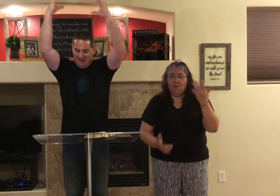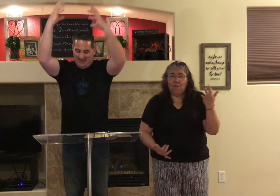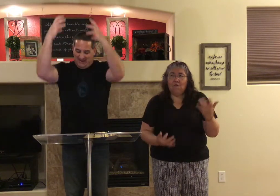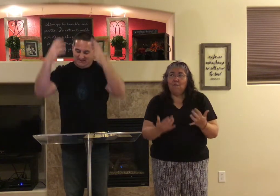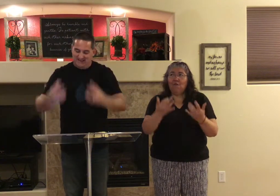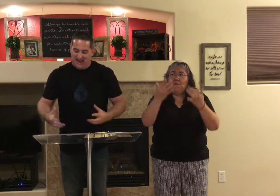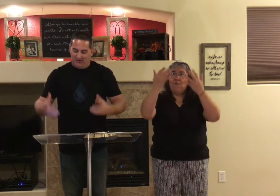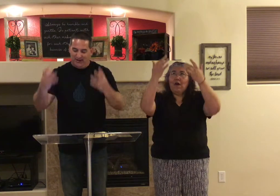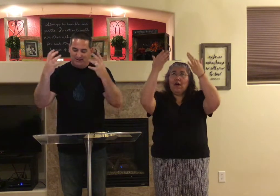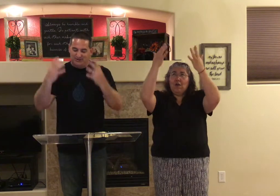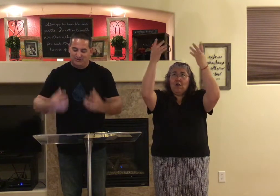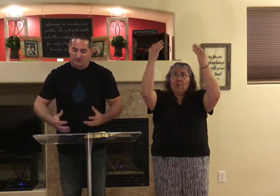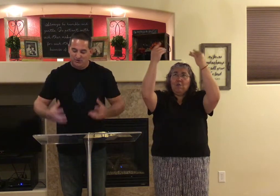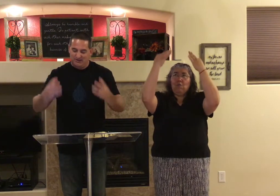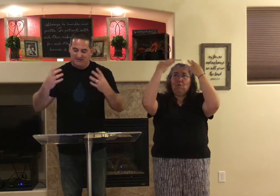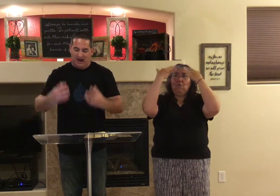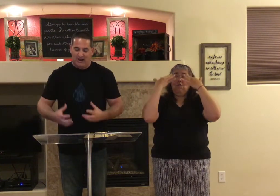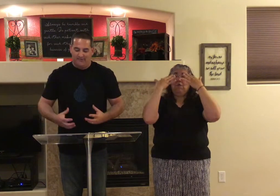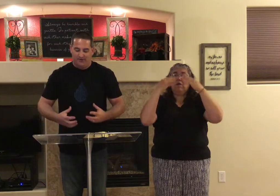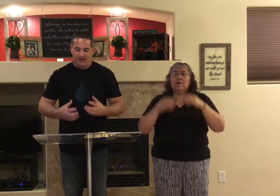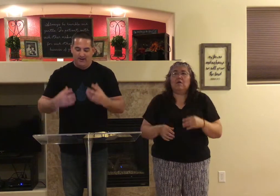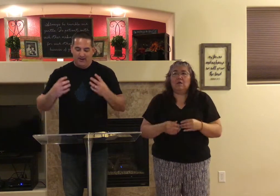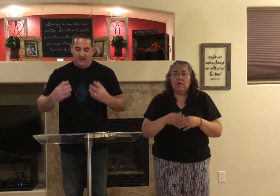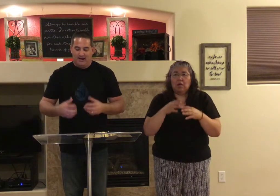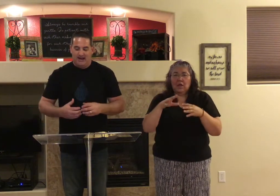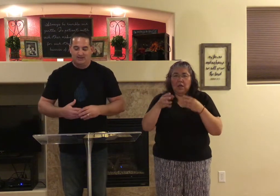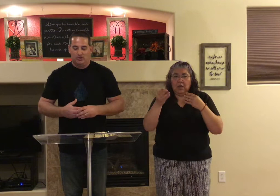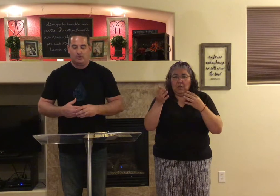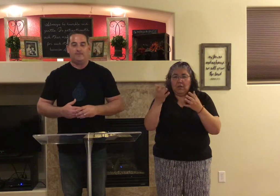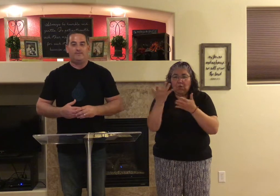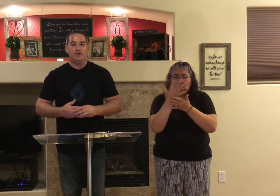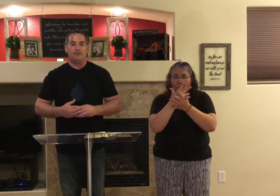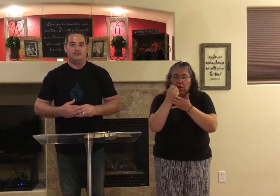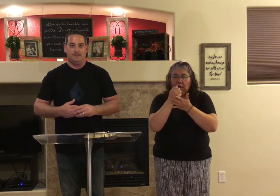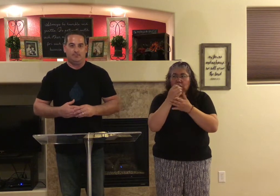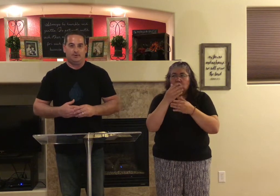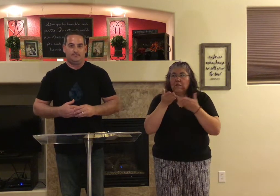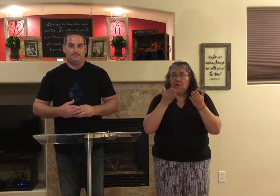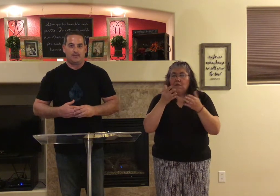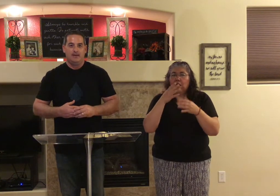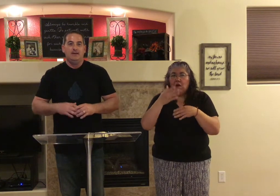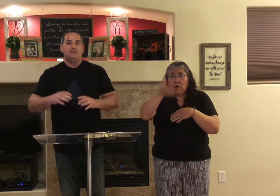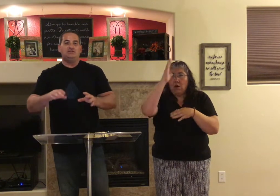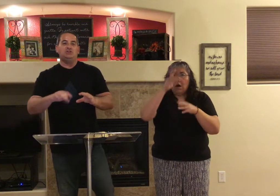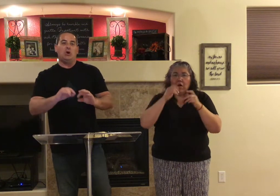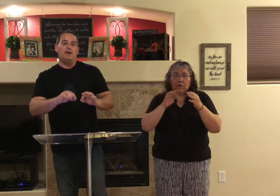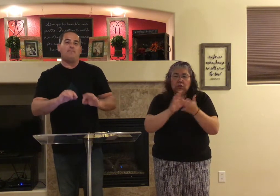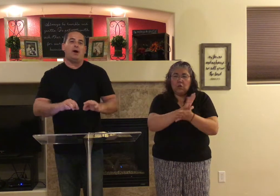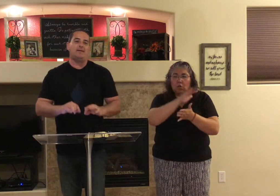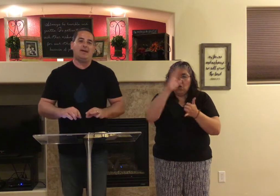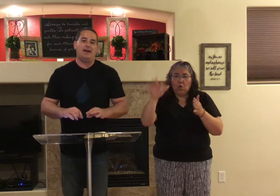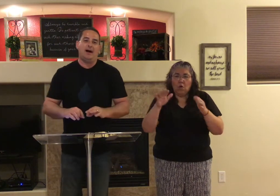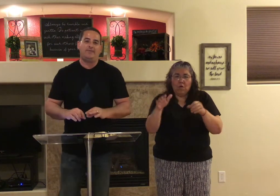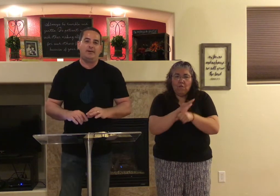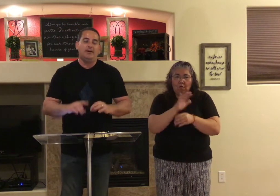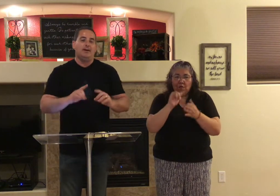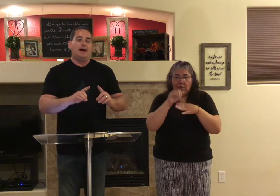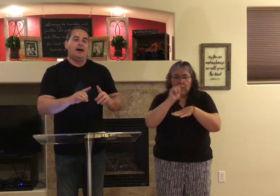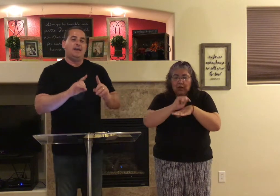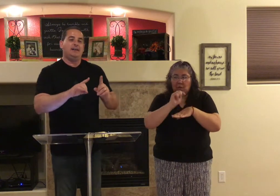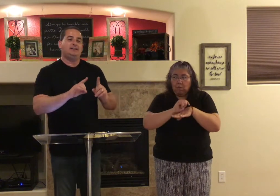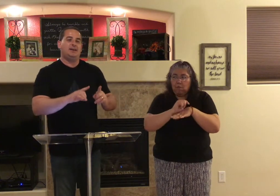heaven came down and consumed his offering, and God's glory filled the temple. Did you know, in part of that